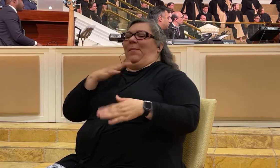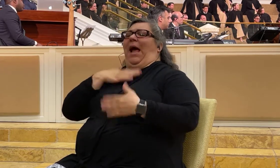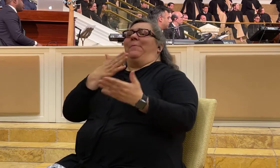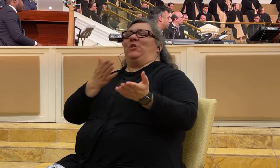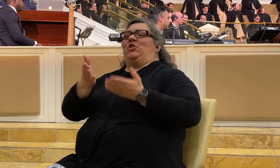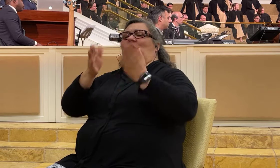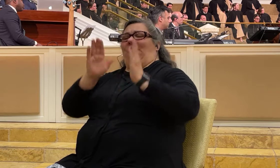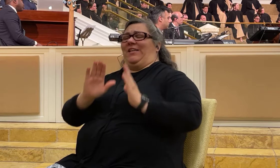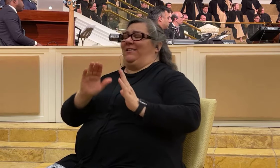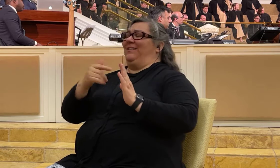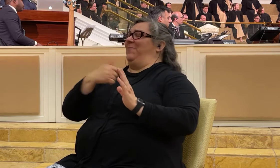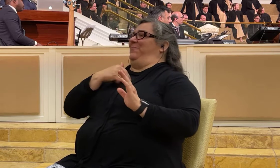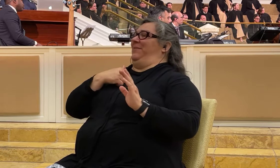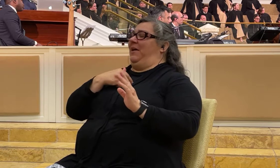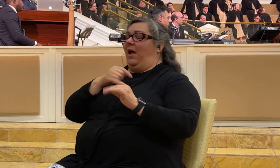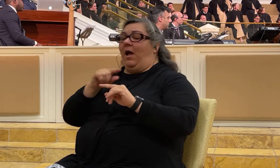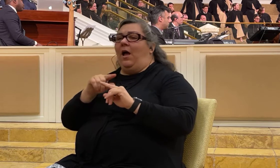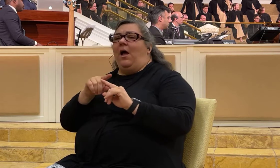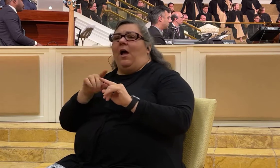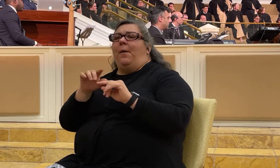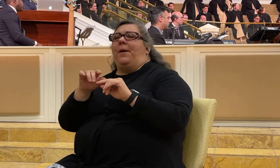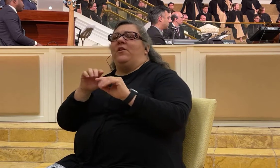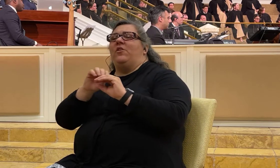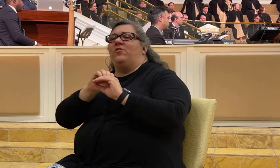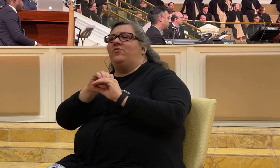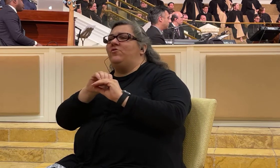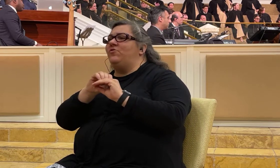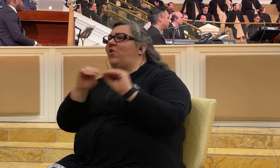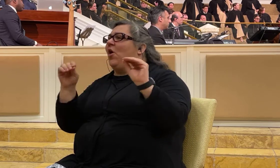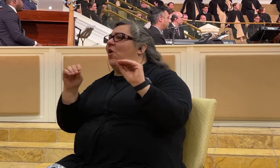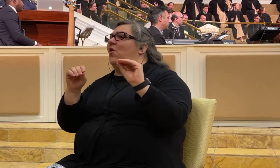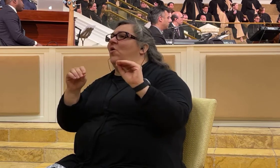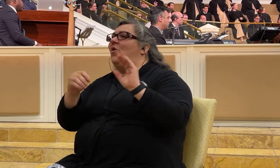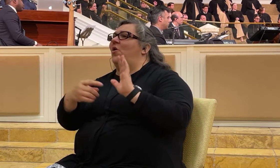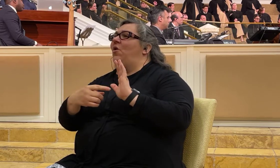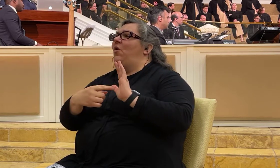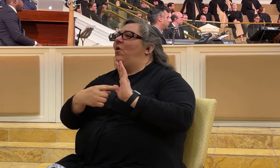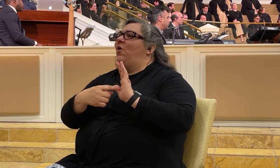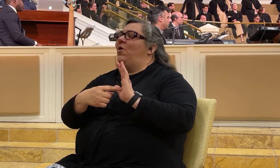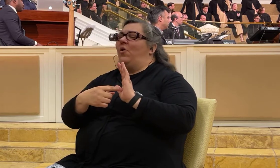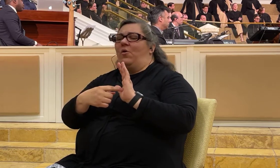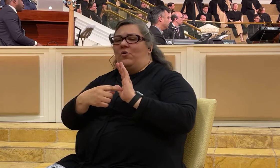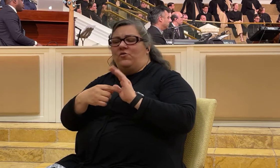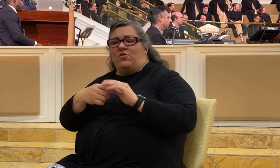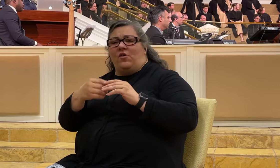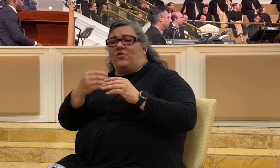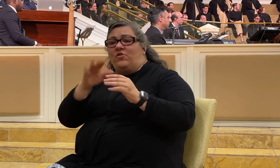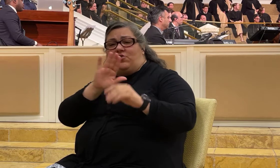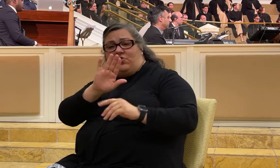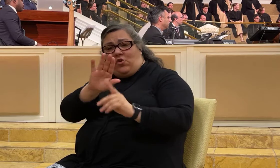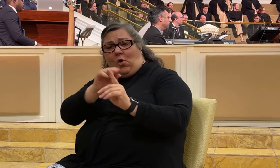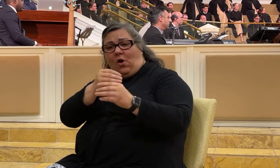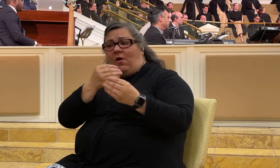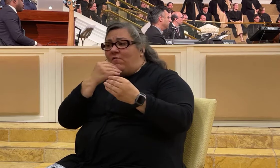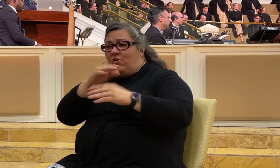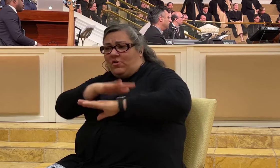servant. And there's no presentation like the meat at your table is